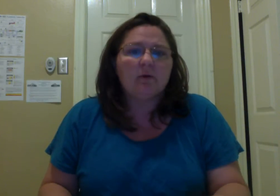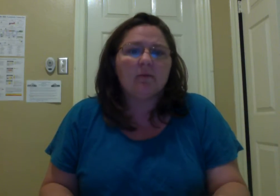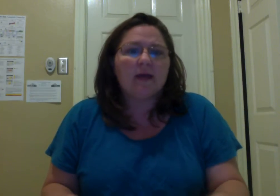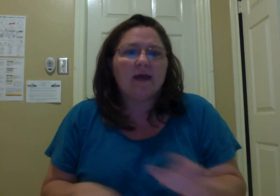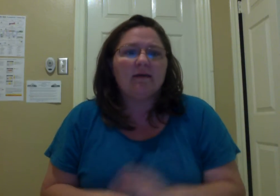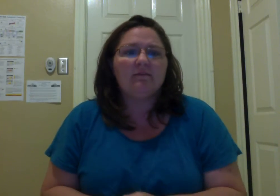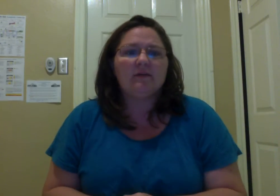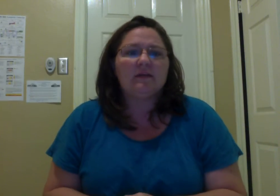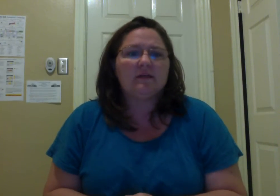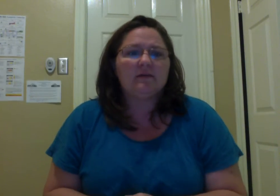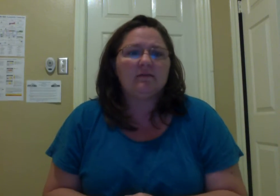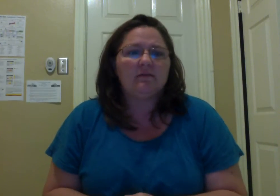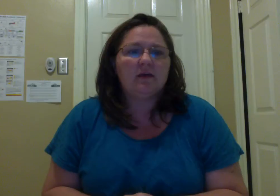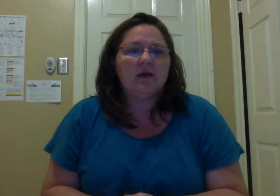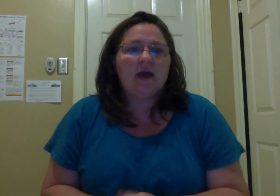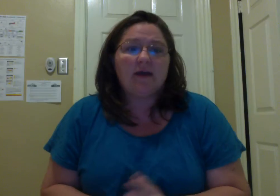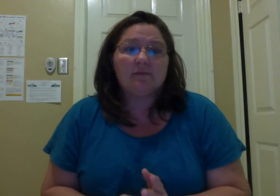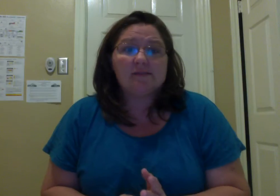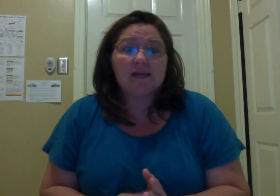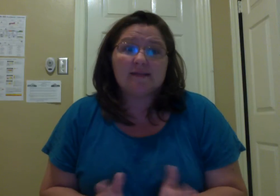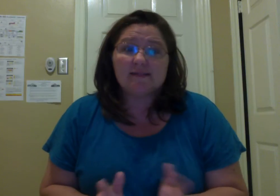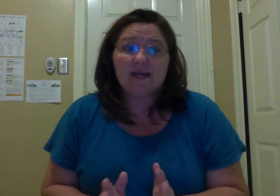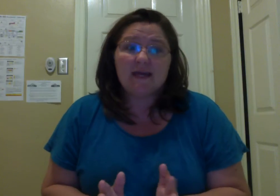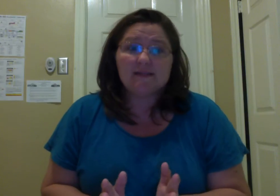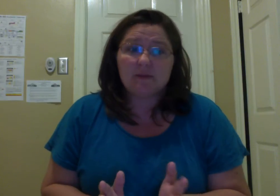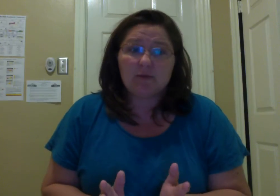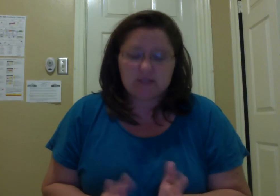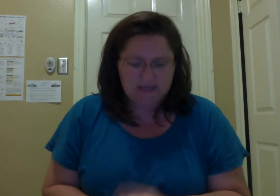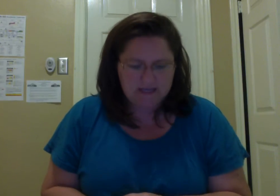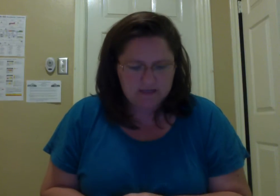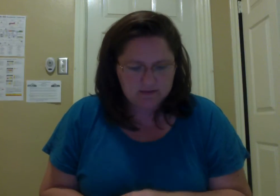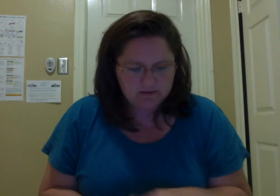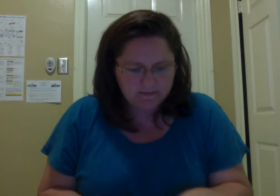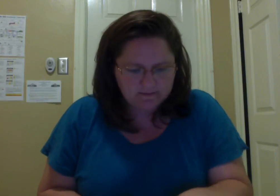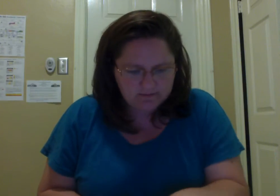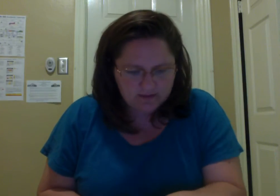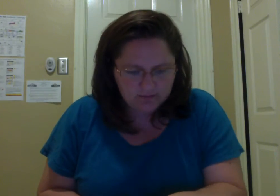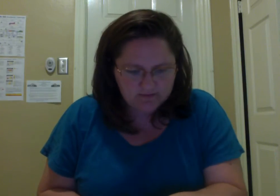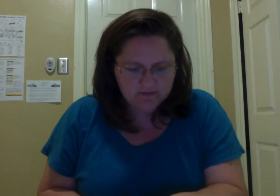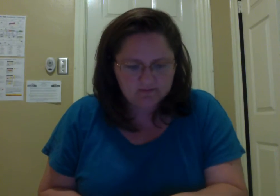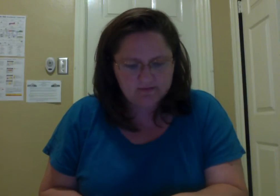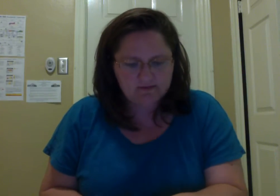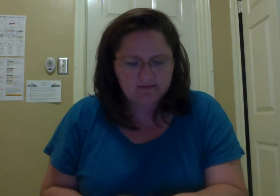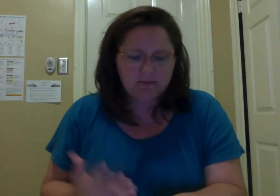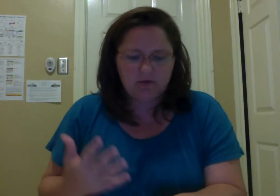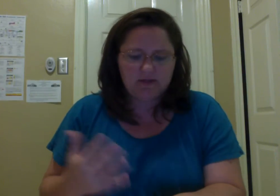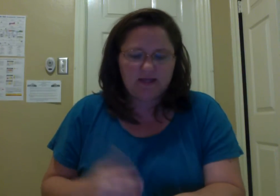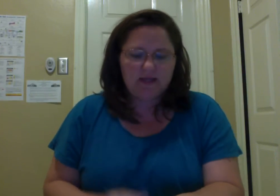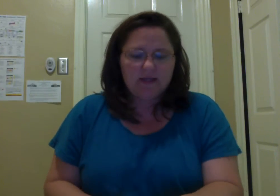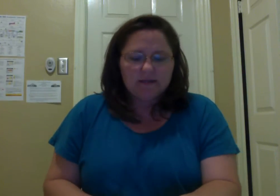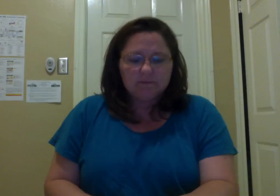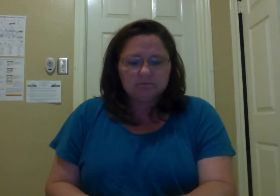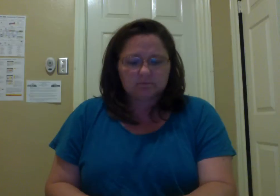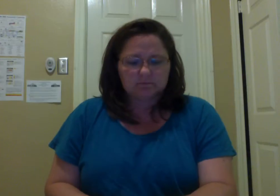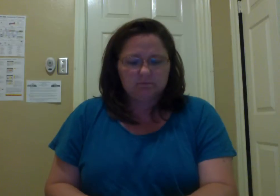we have is Adam saying, today it's my birthday. I think that's exactly what he says. He says, it's my birthday. When